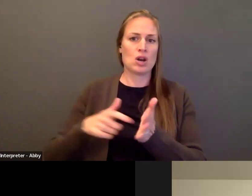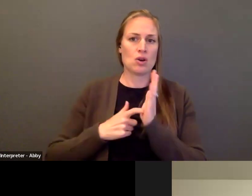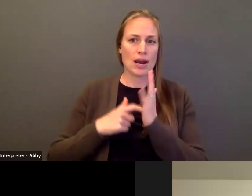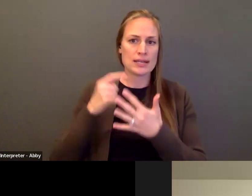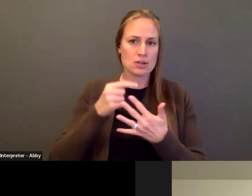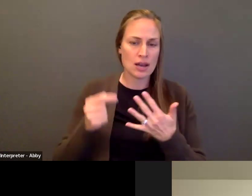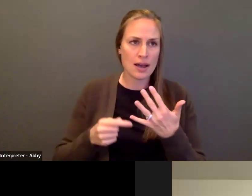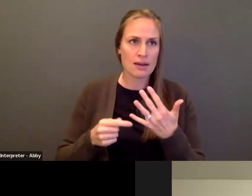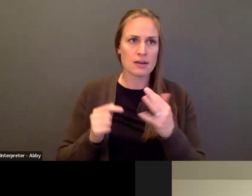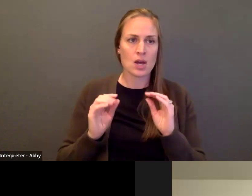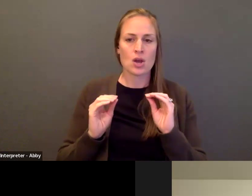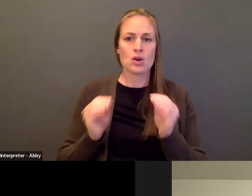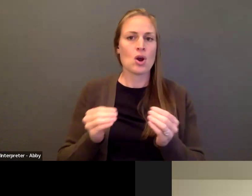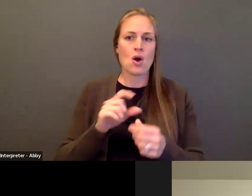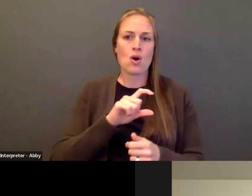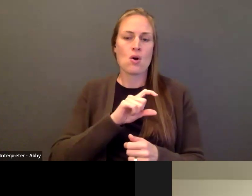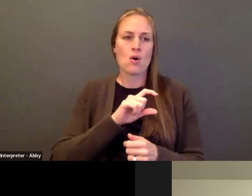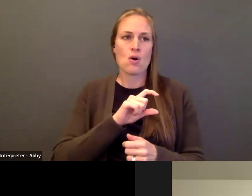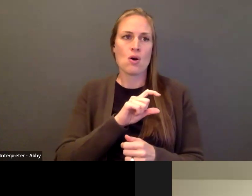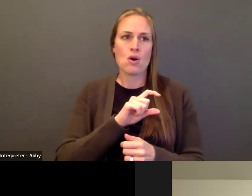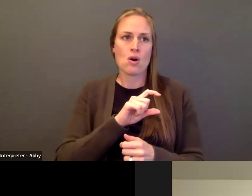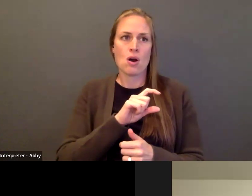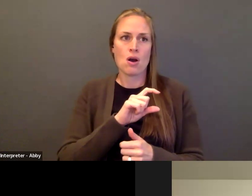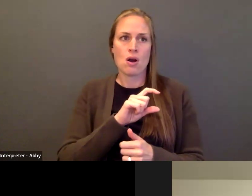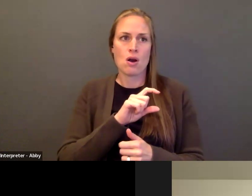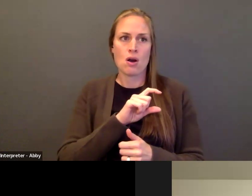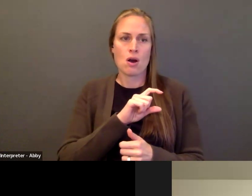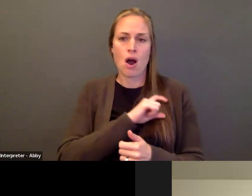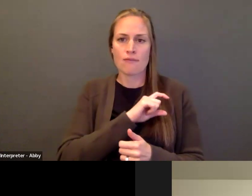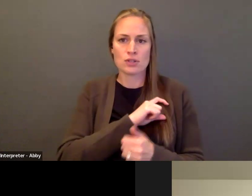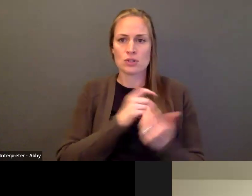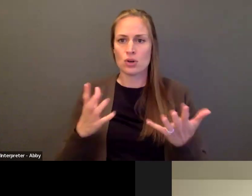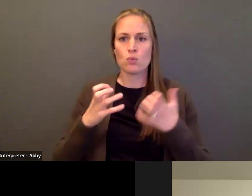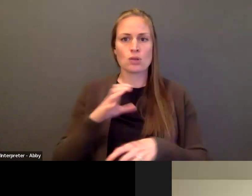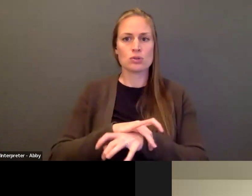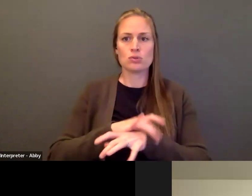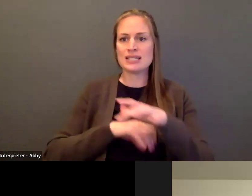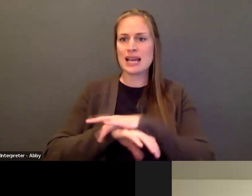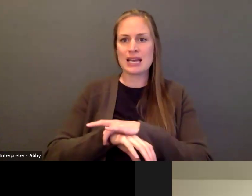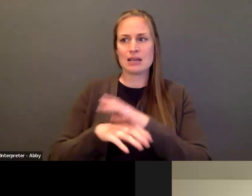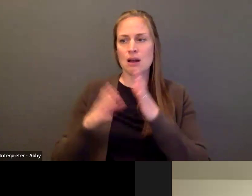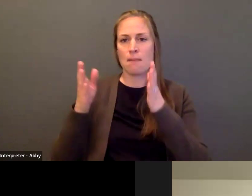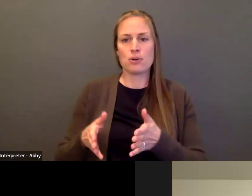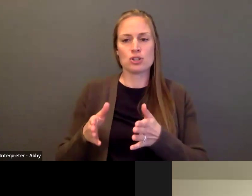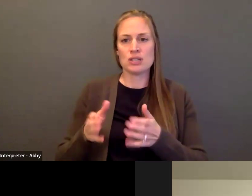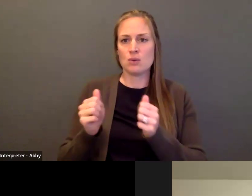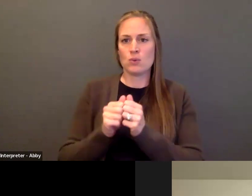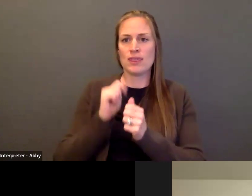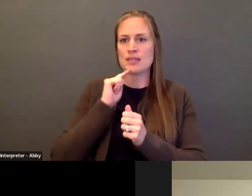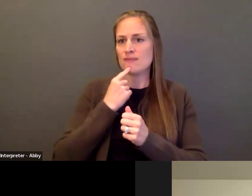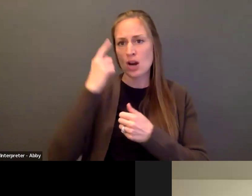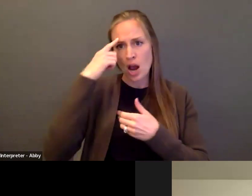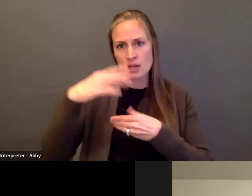no officer wants to take like someone with profound autism who's, you know, severely assaulting their family member, you know,